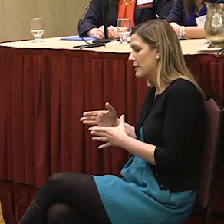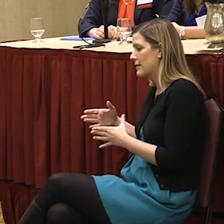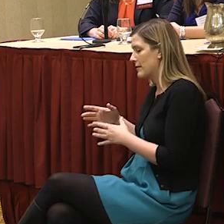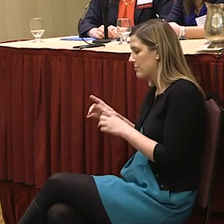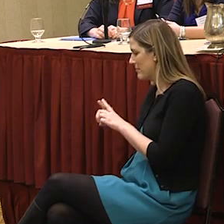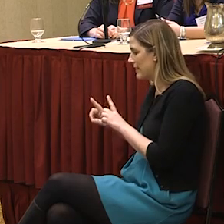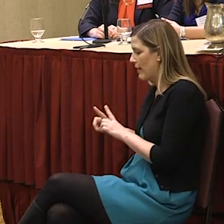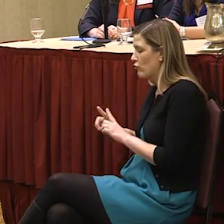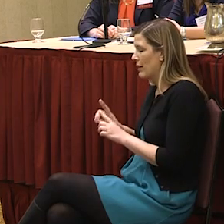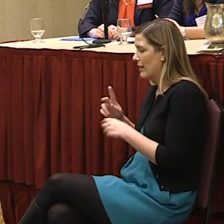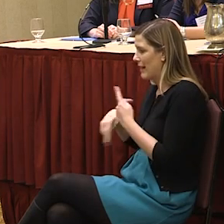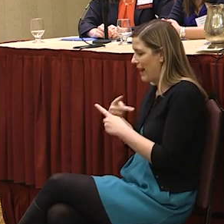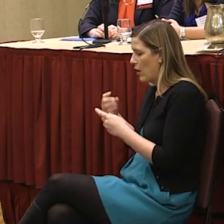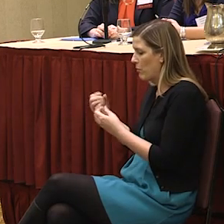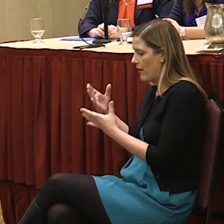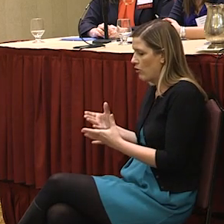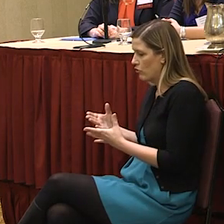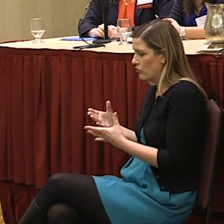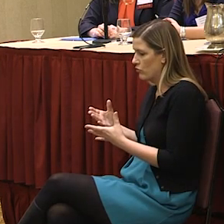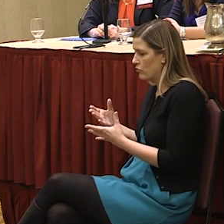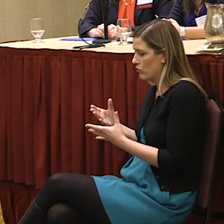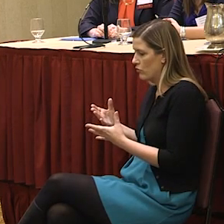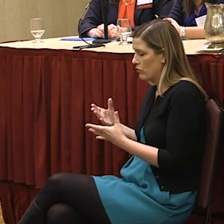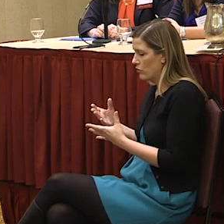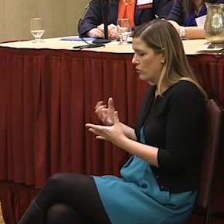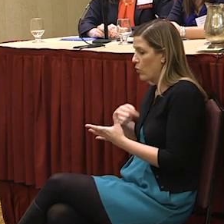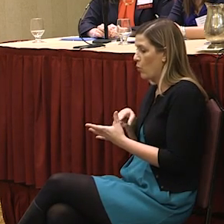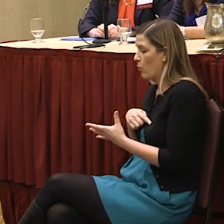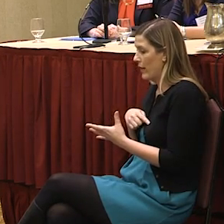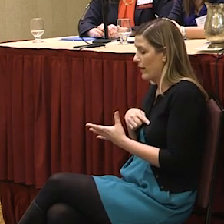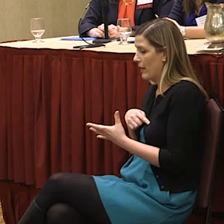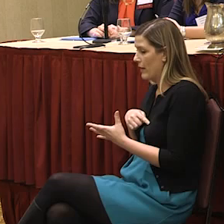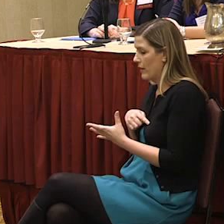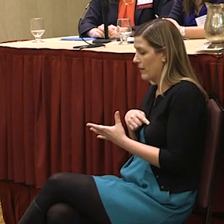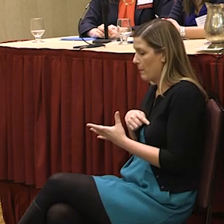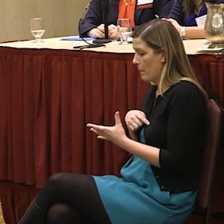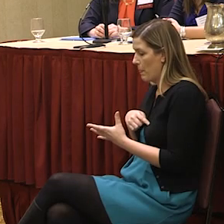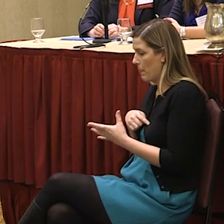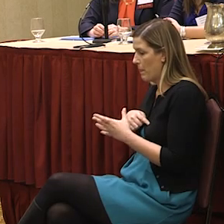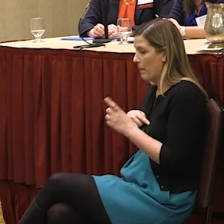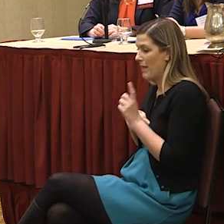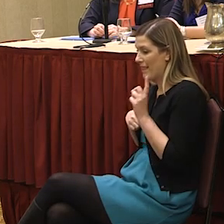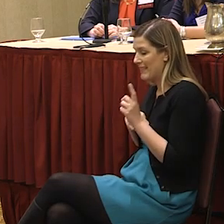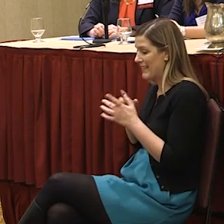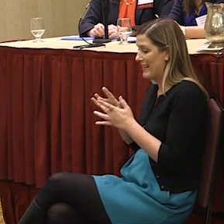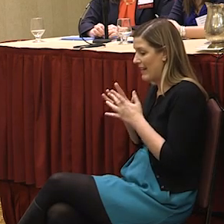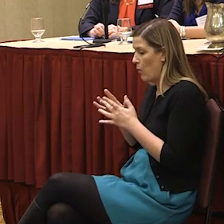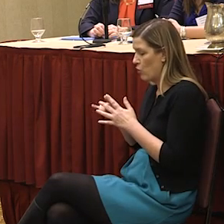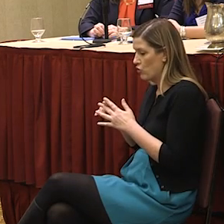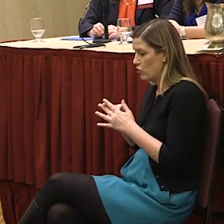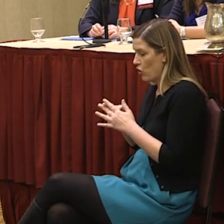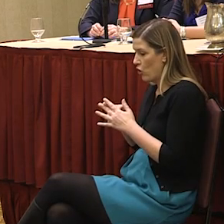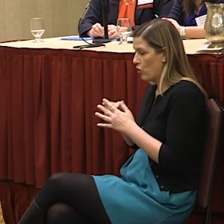of different types. We are open to going, this is a network that started